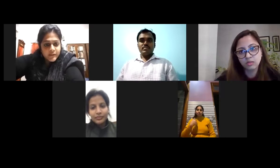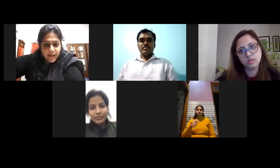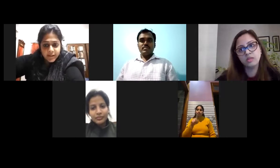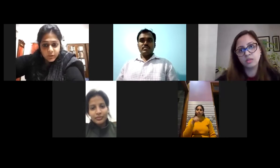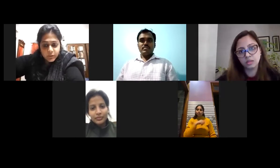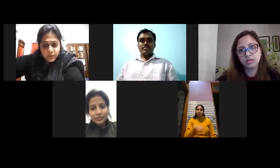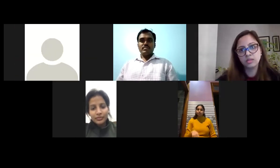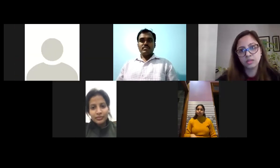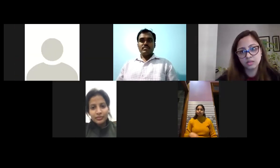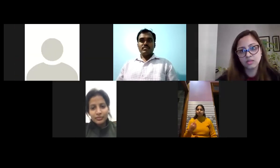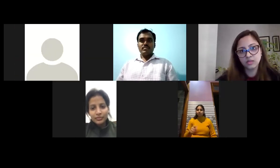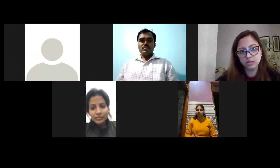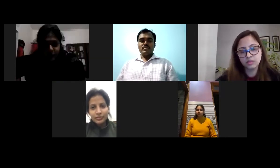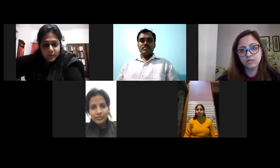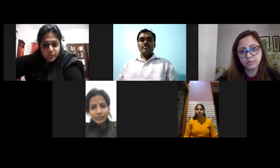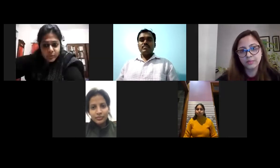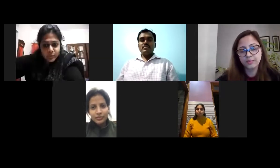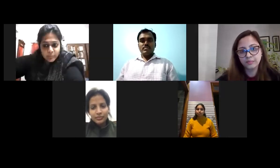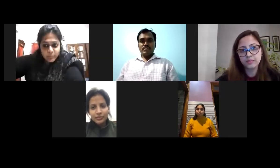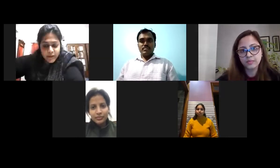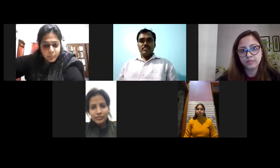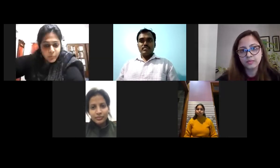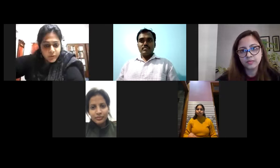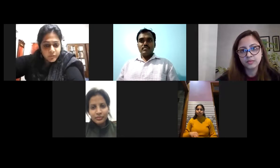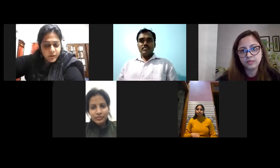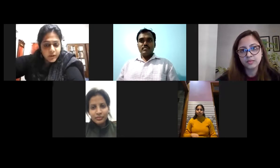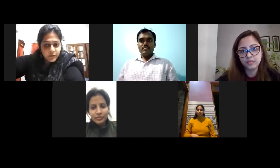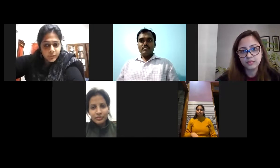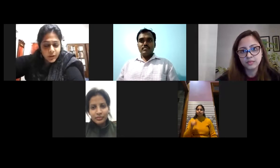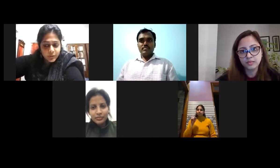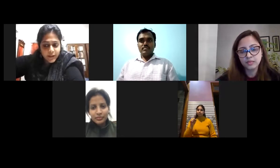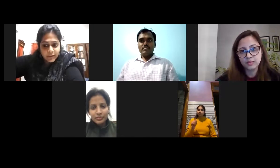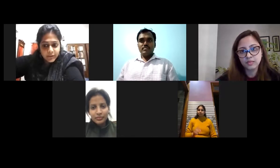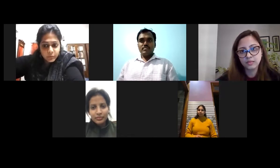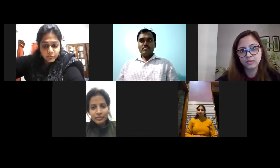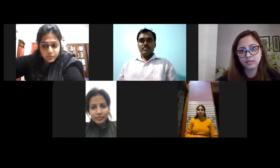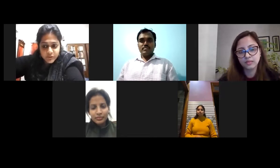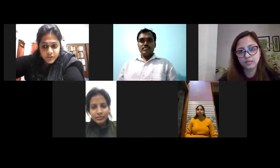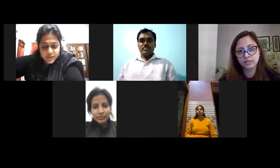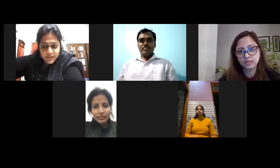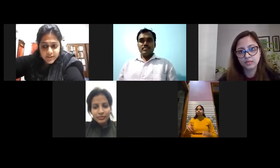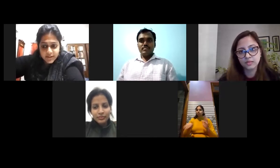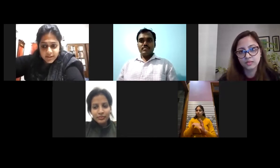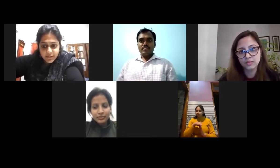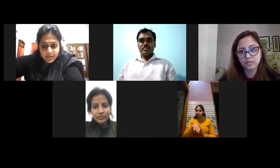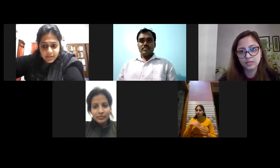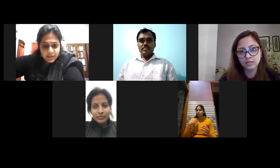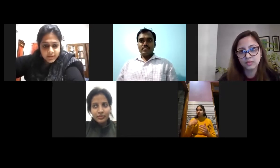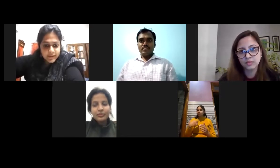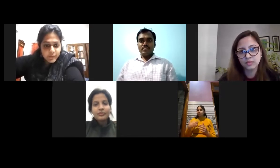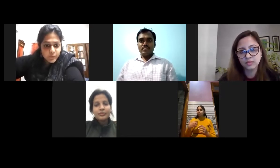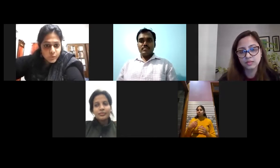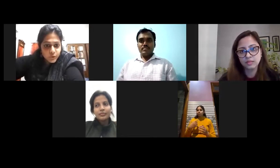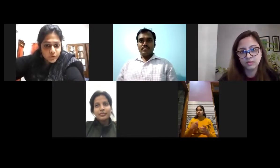Kosta was adding on, making a point with regard to how the Attic Room functions, right,